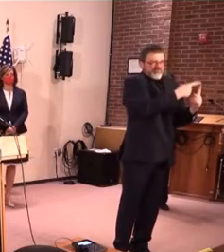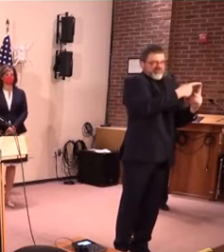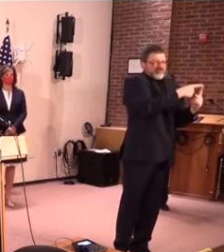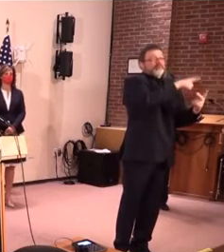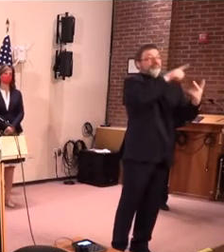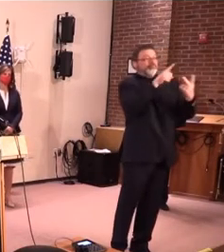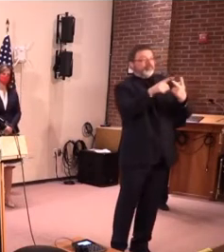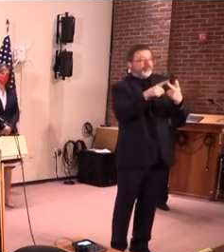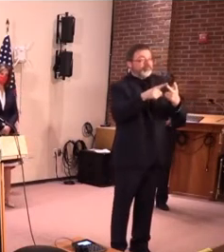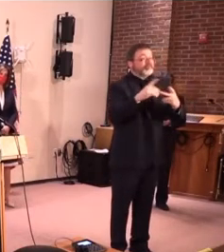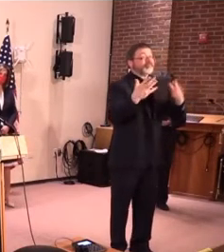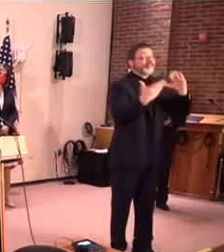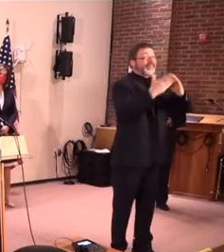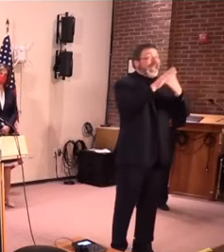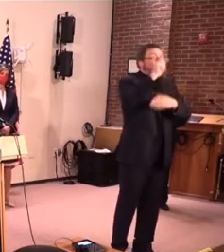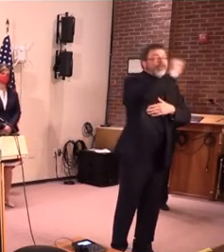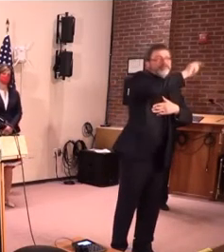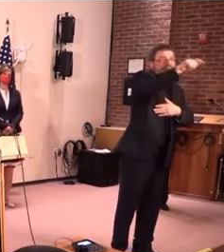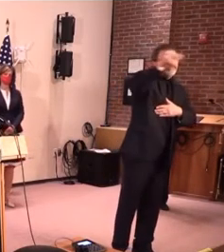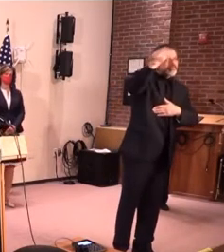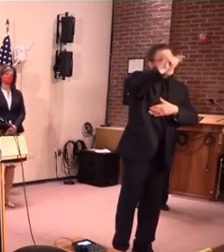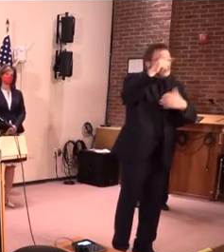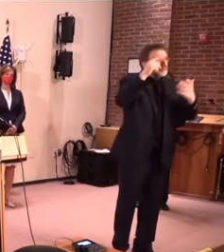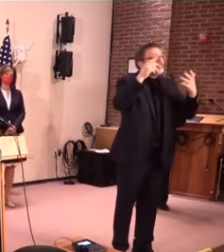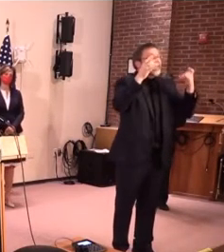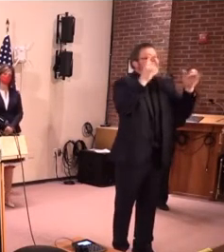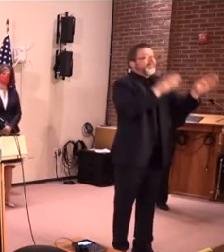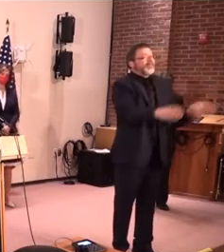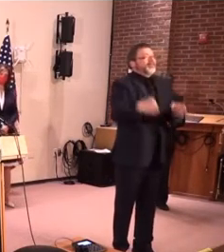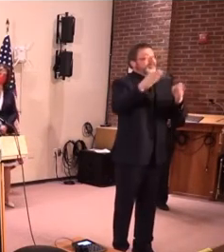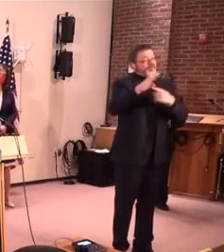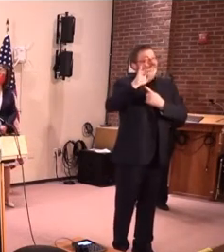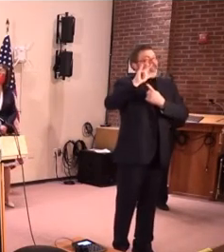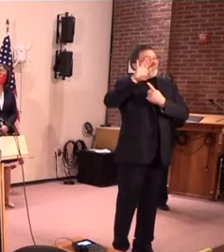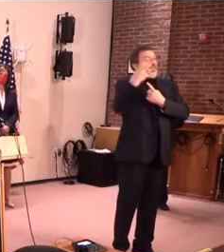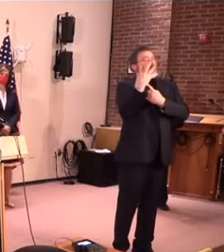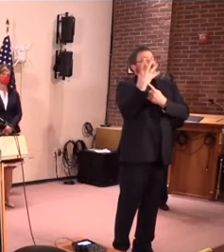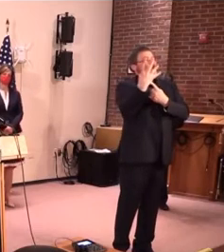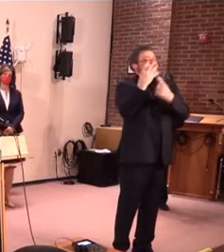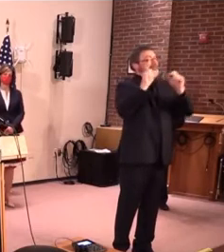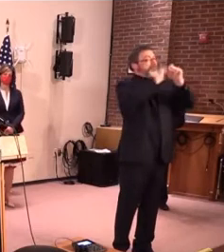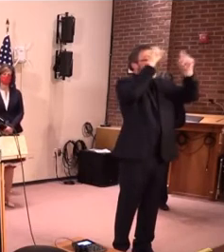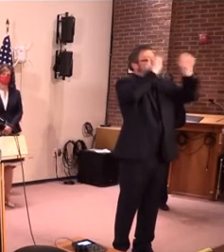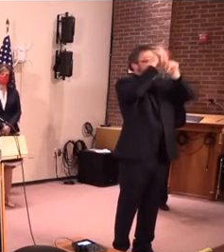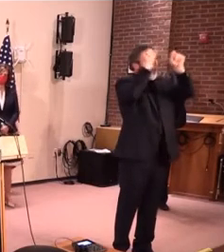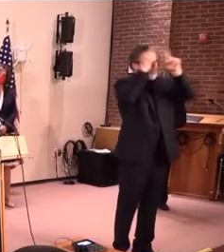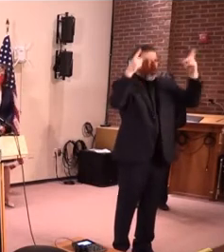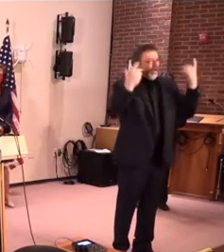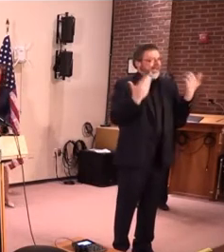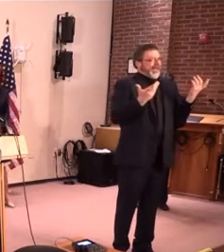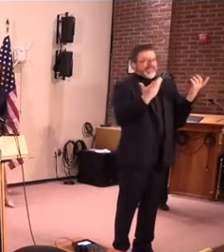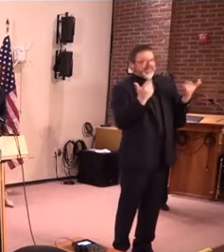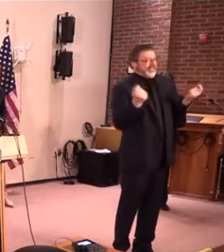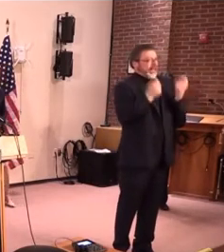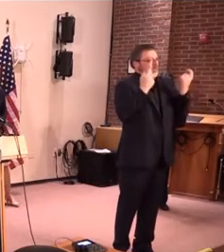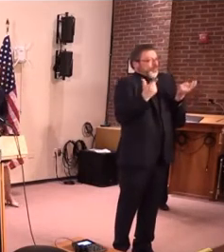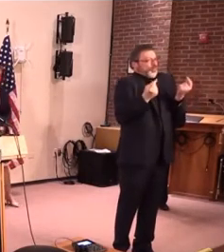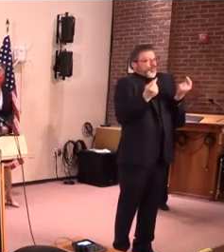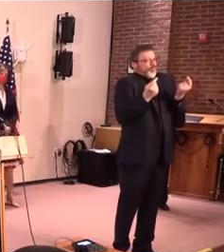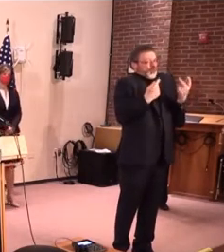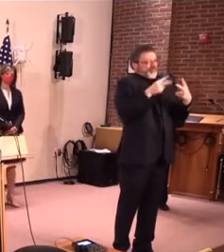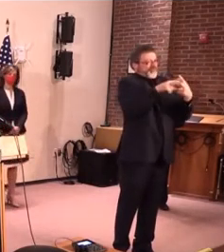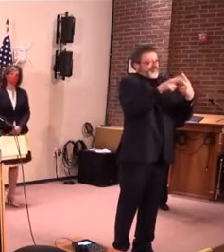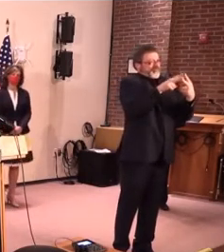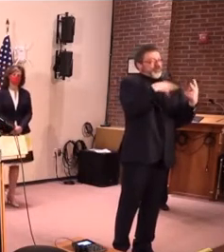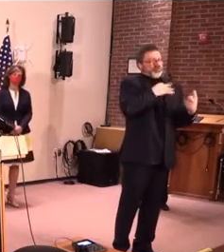a month and change out. So. Yeah. Well, I'm going to ask Secretary Smith to answer